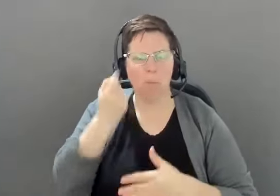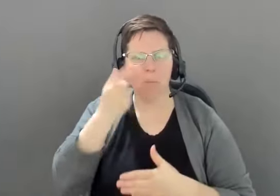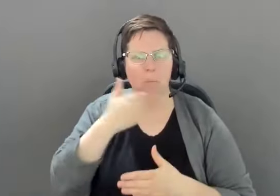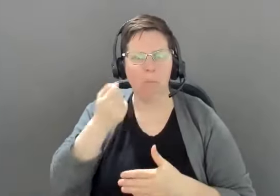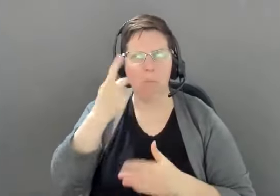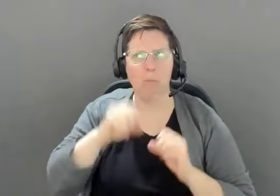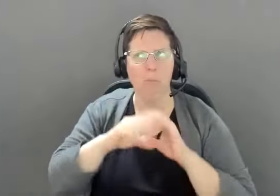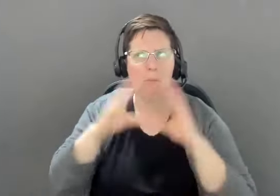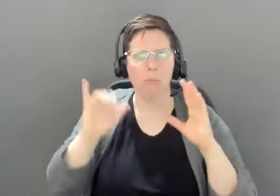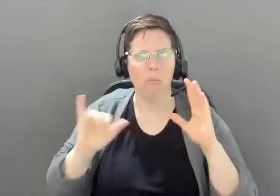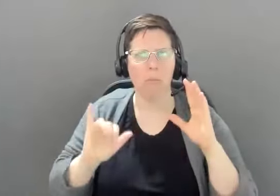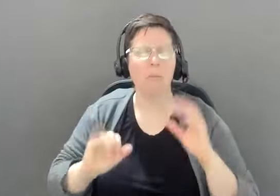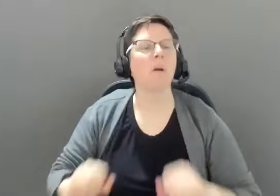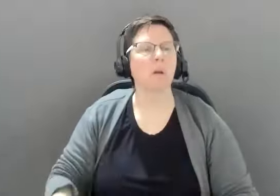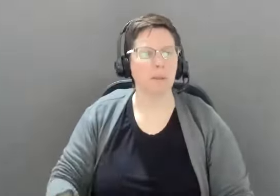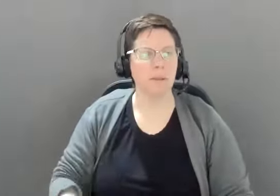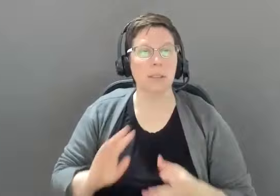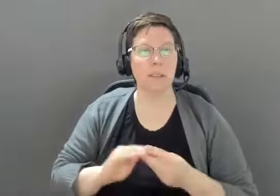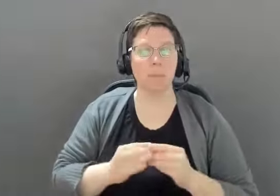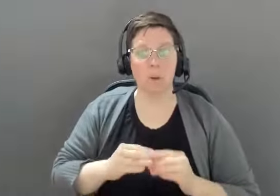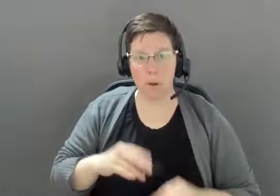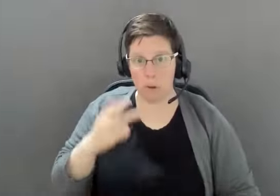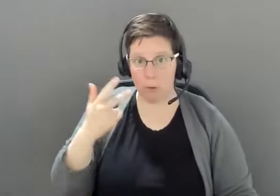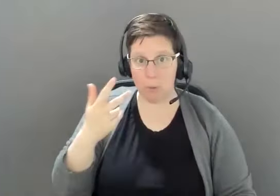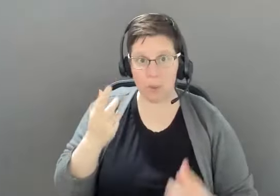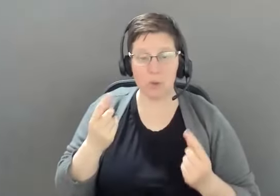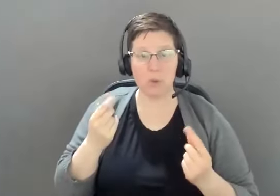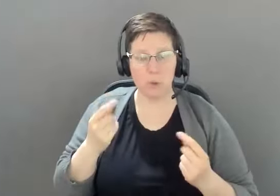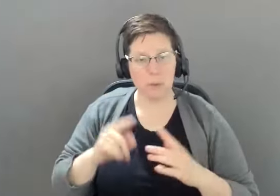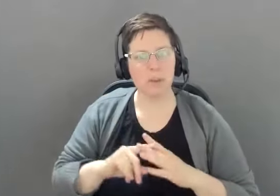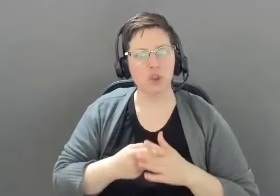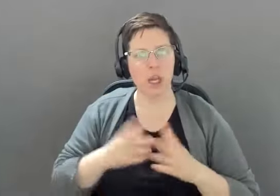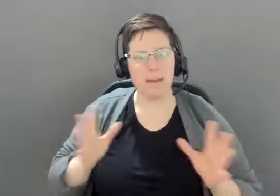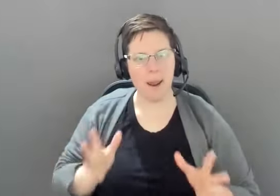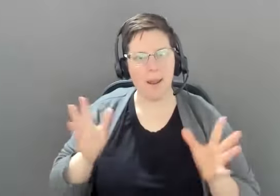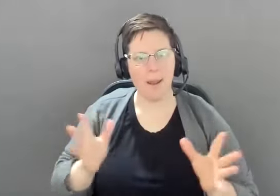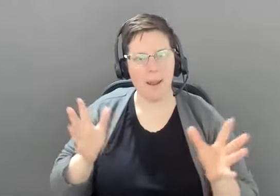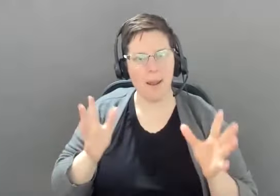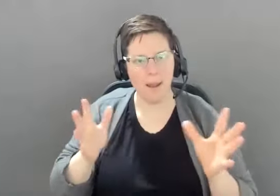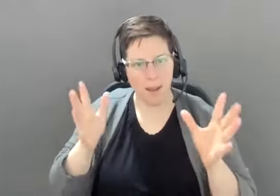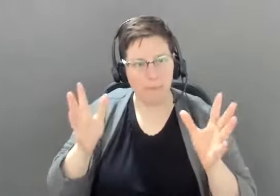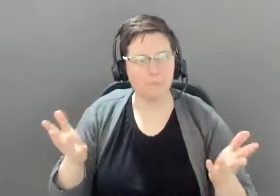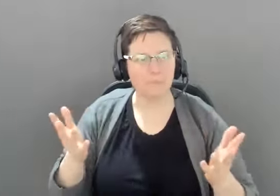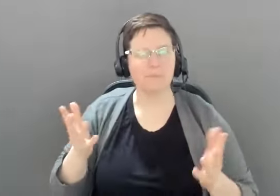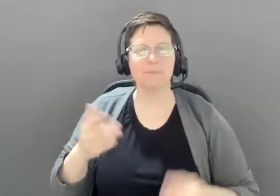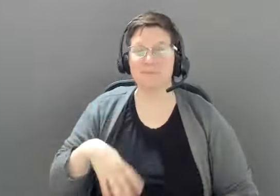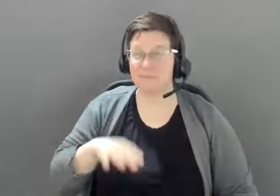So step 3 was create momentum for us. I talked a little bit earlier about how important it was in refining